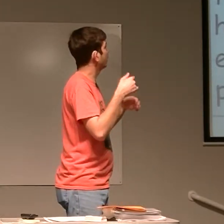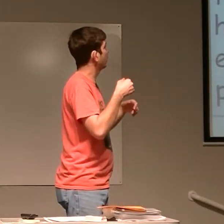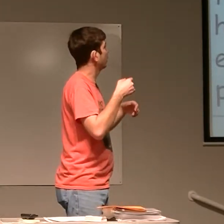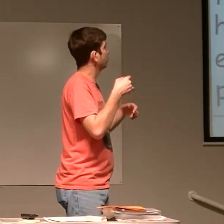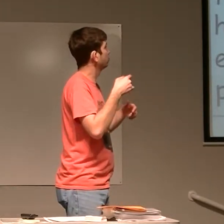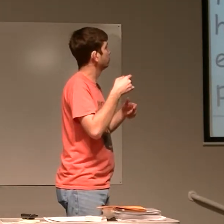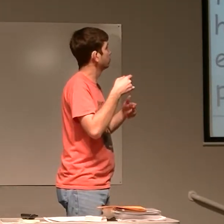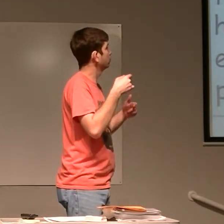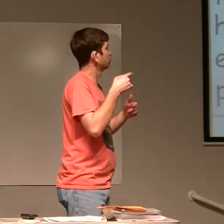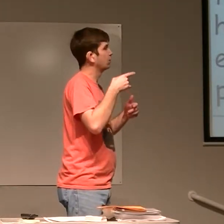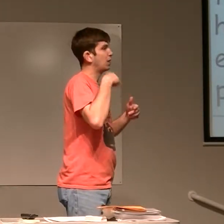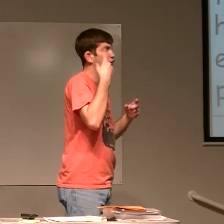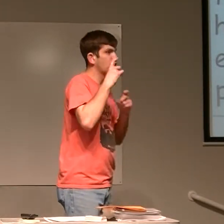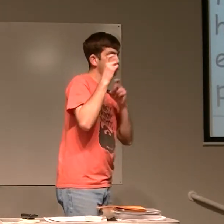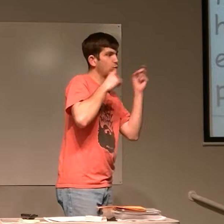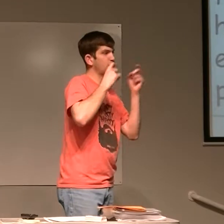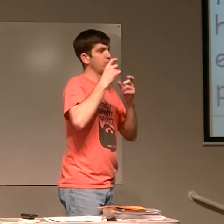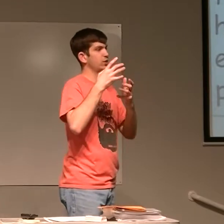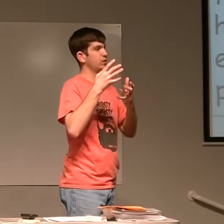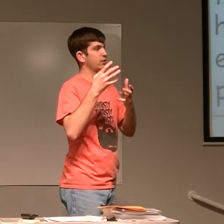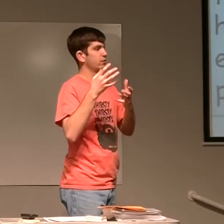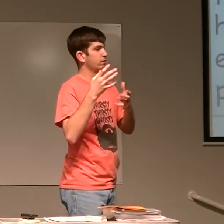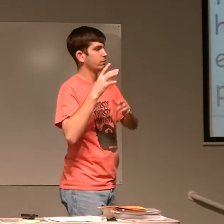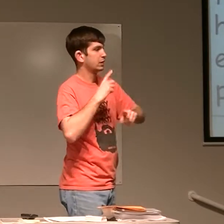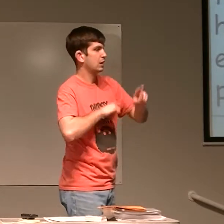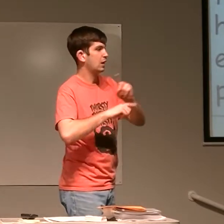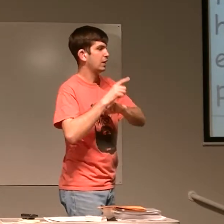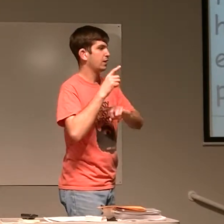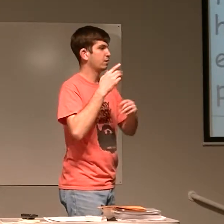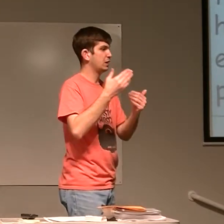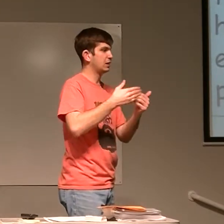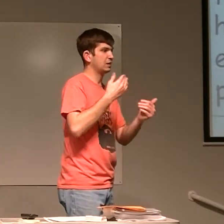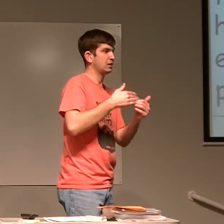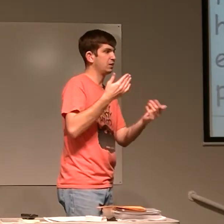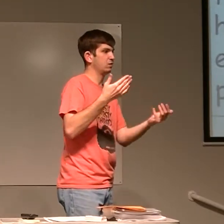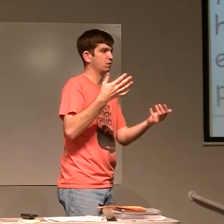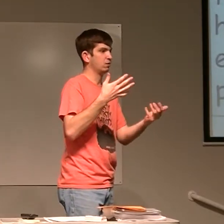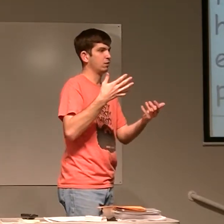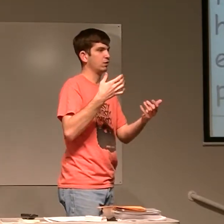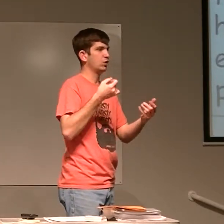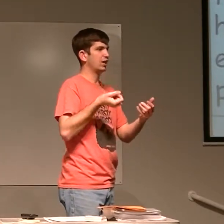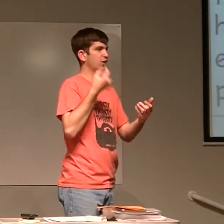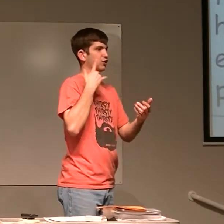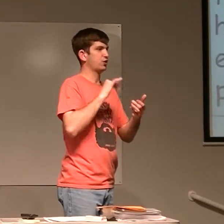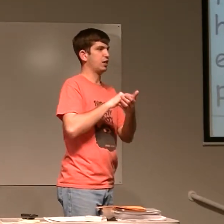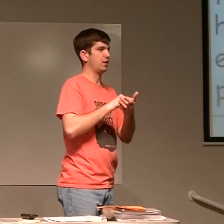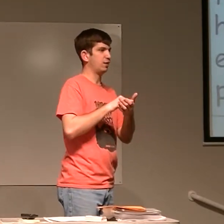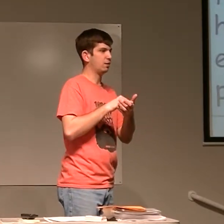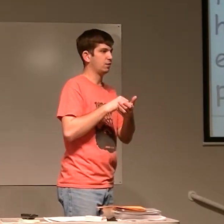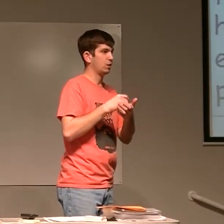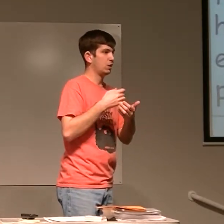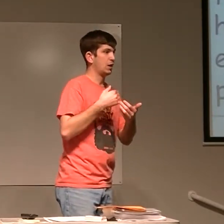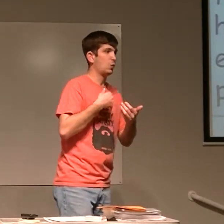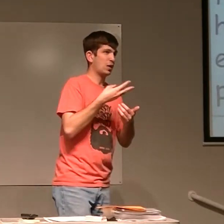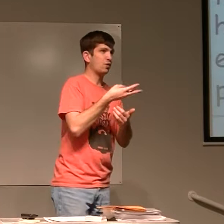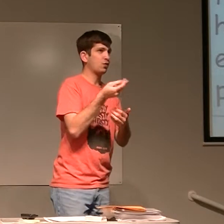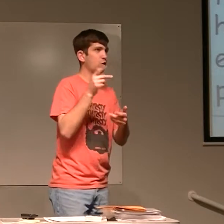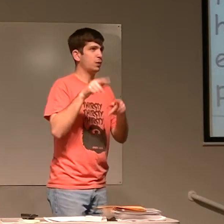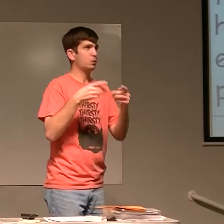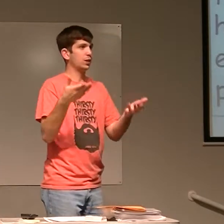like facial expression, sign, easy. They can understand that. And we have a few people here